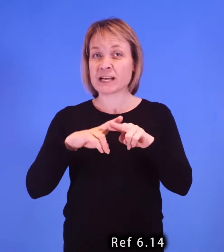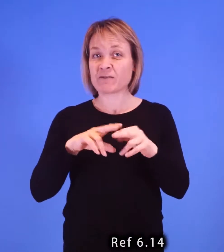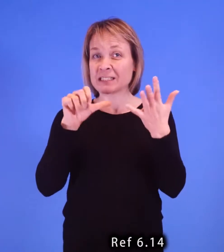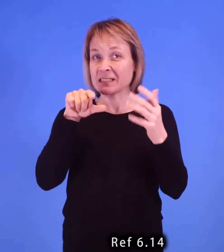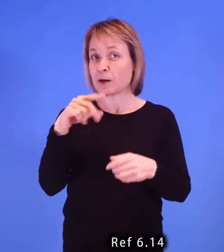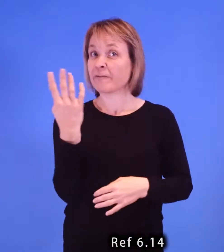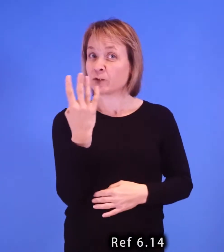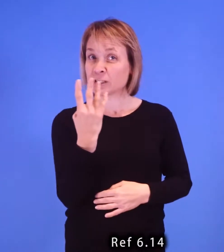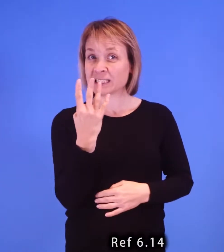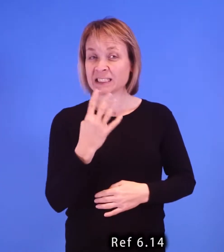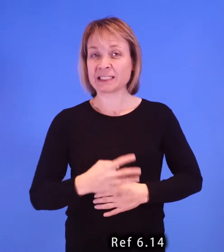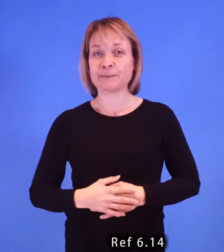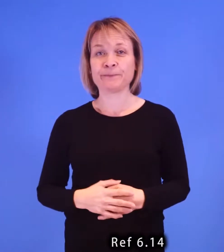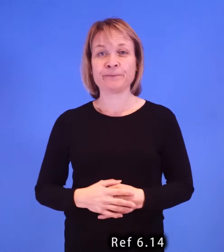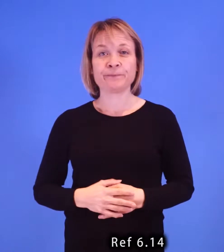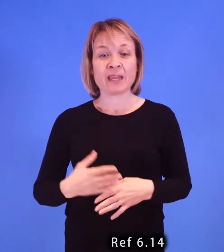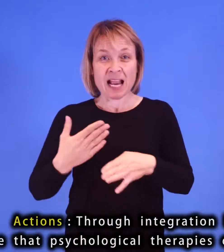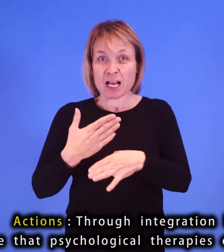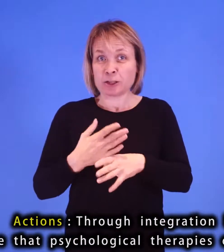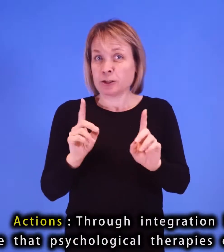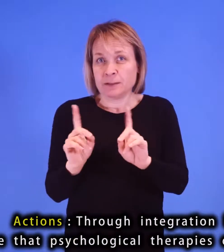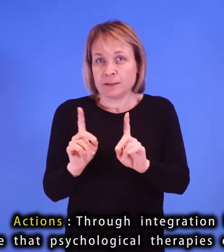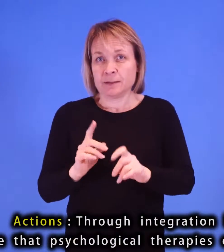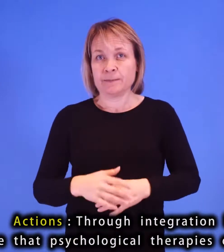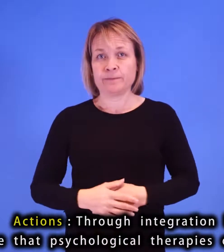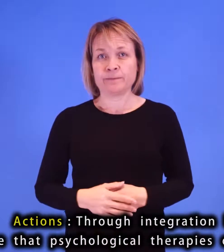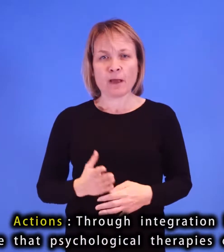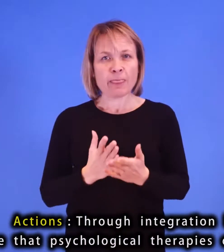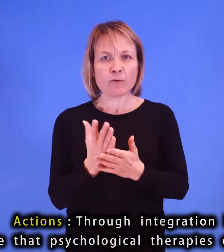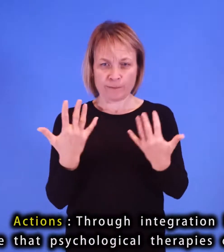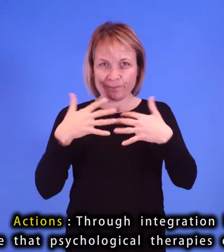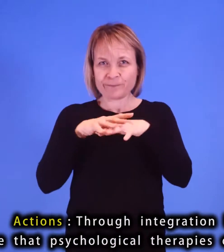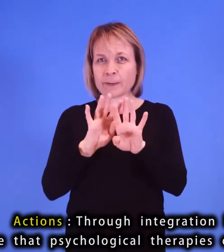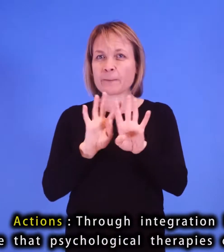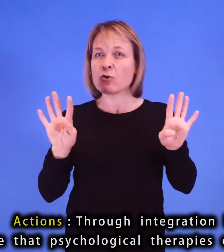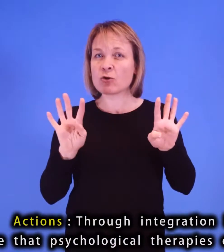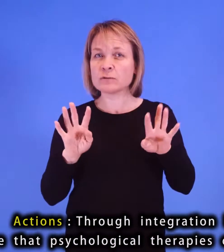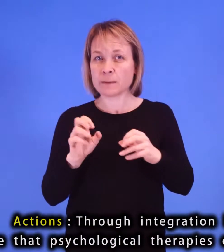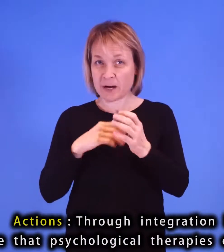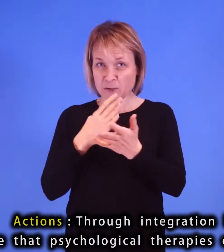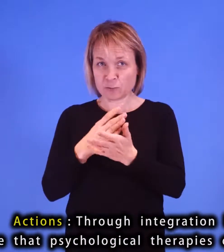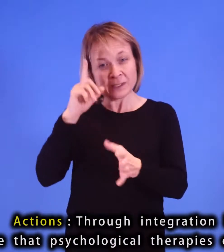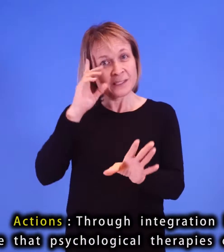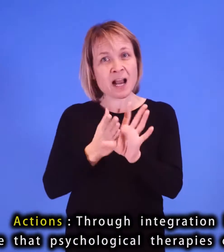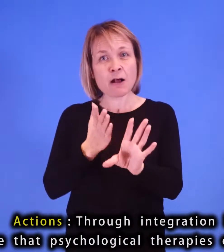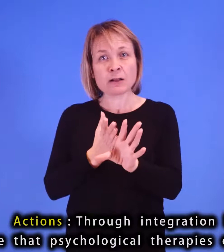Reference 6.14. Actions. Through integration boards, ensure that